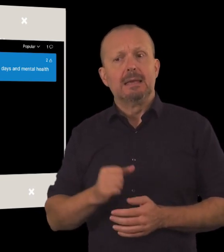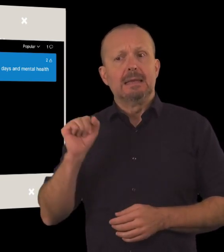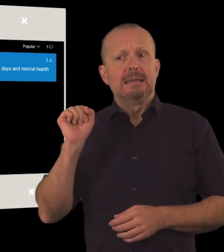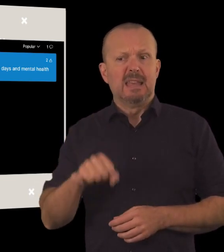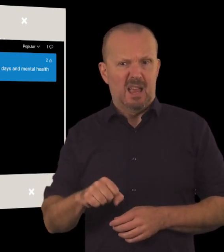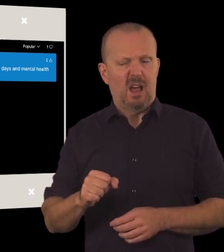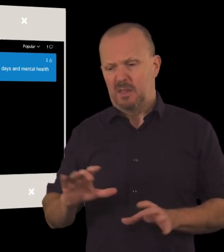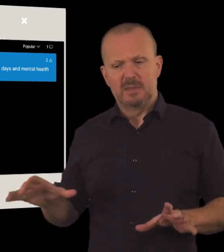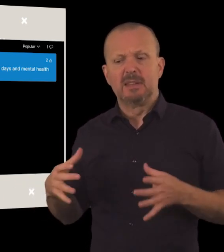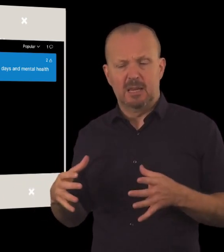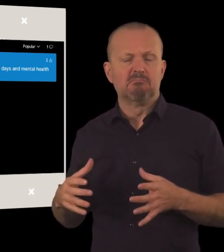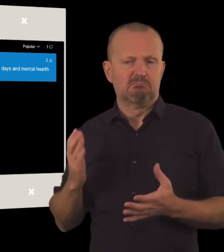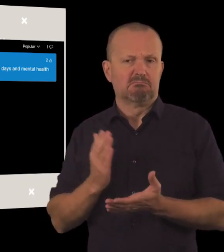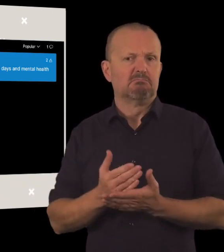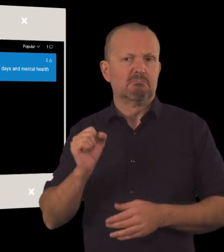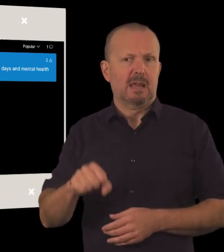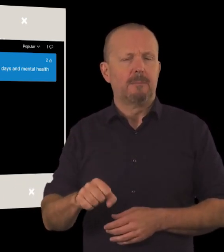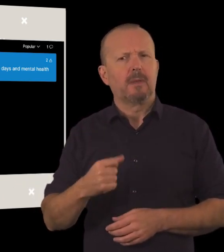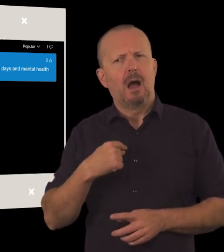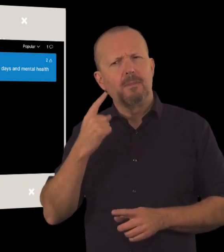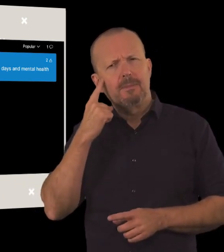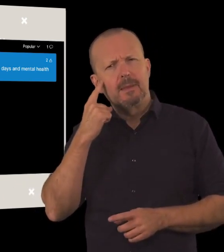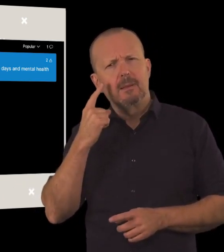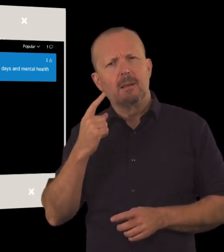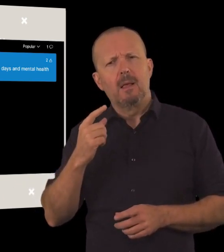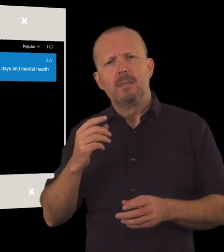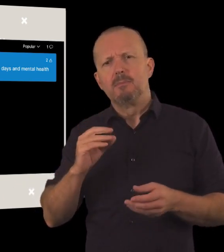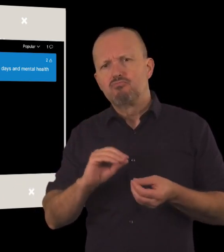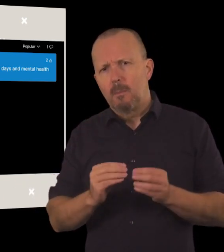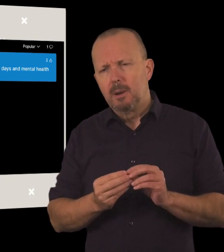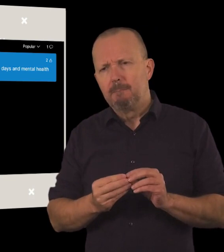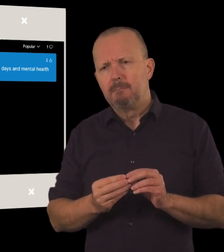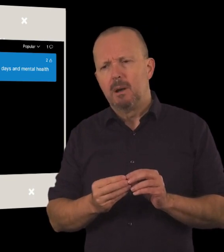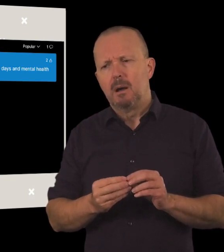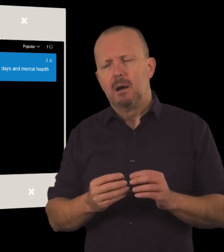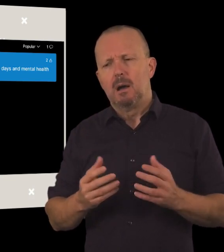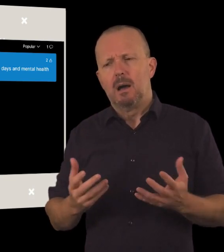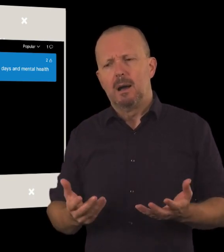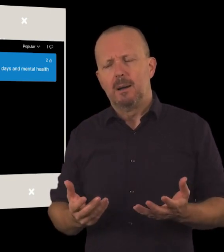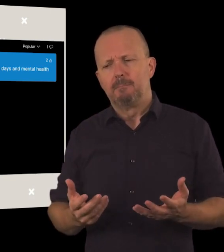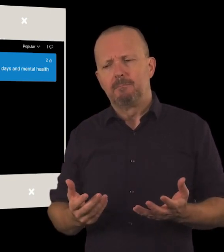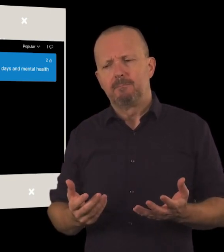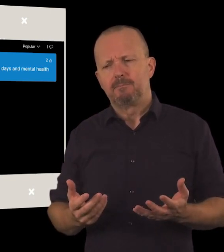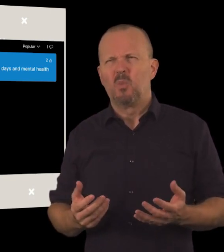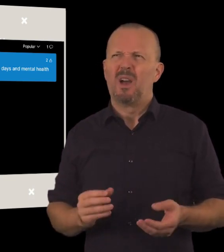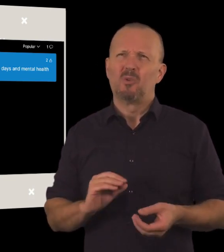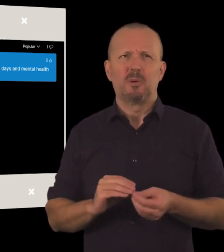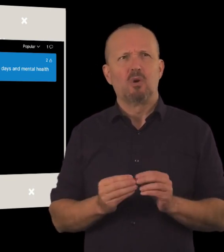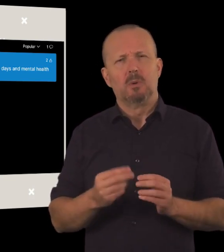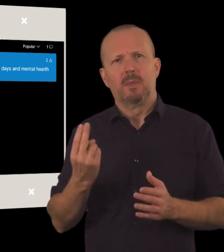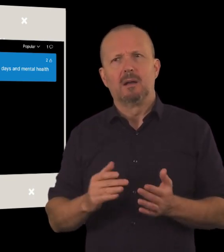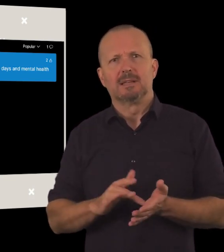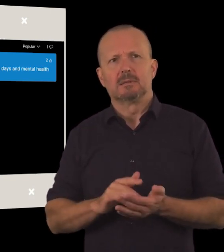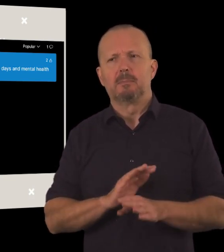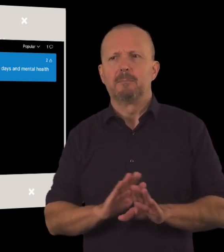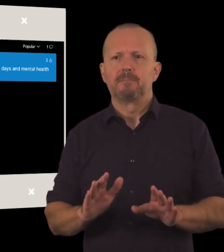you're talking more about problems rather than creativity, which is why creativity kind of needs to be prioritized so we